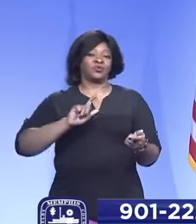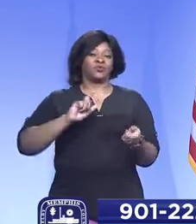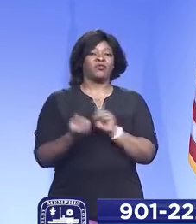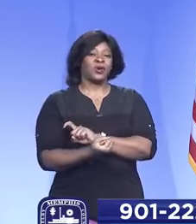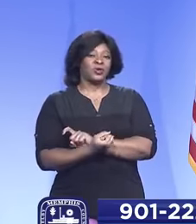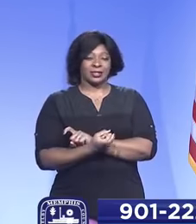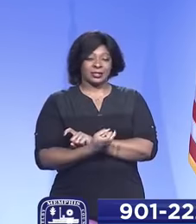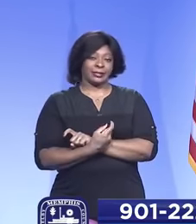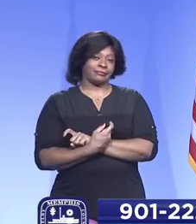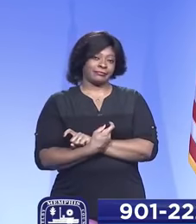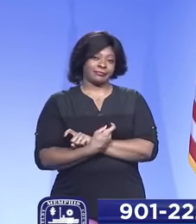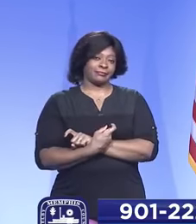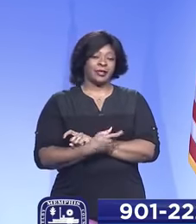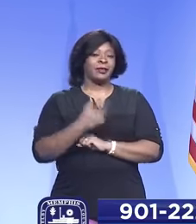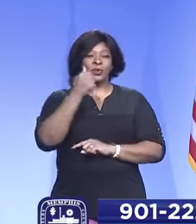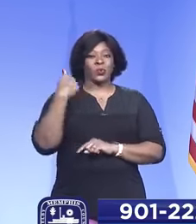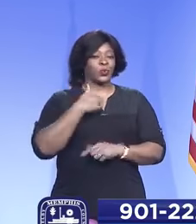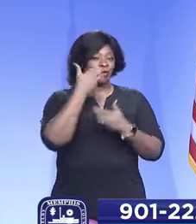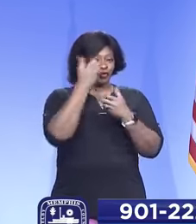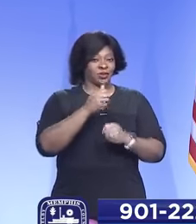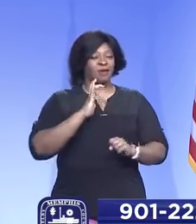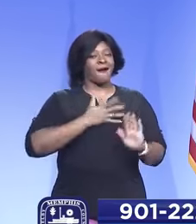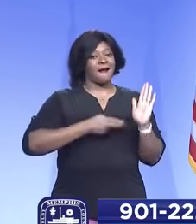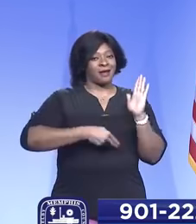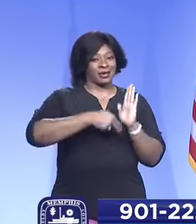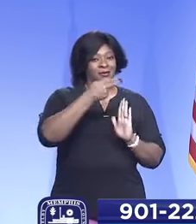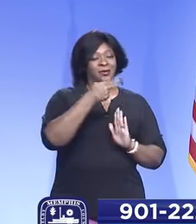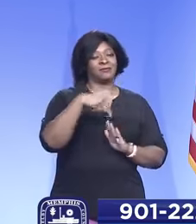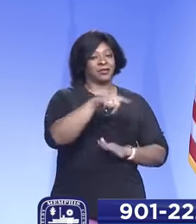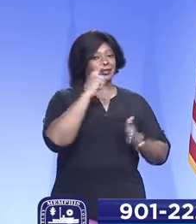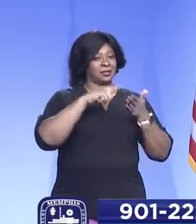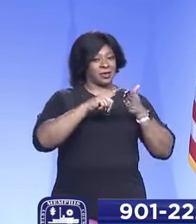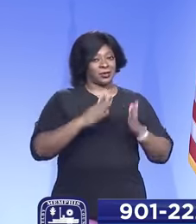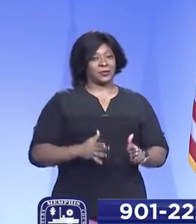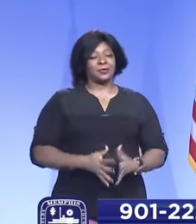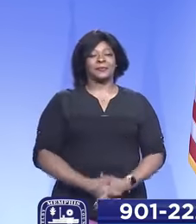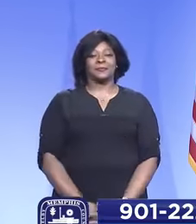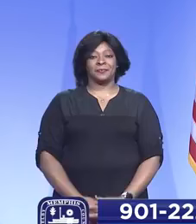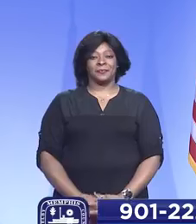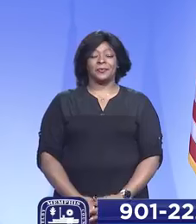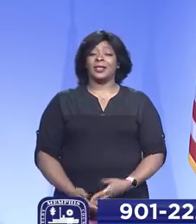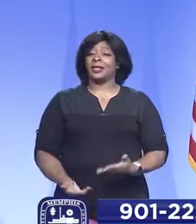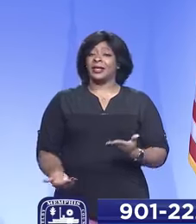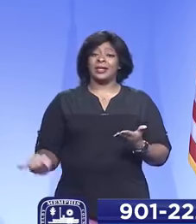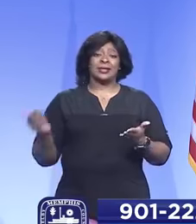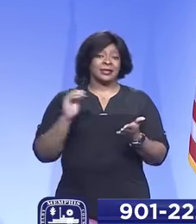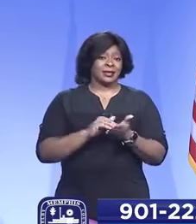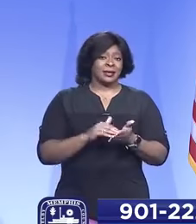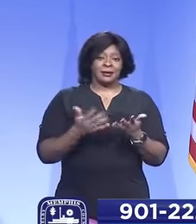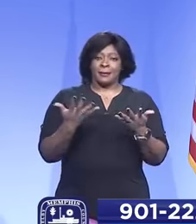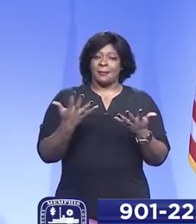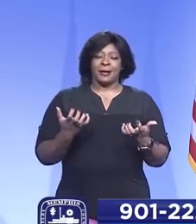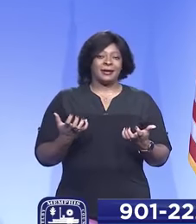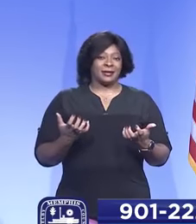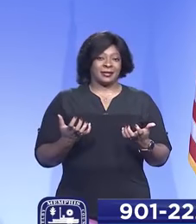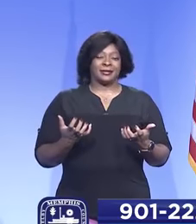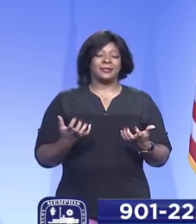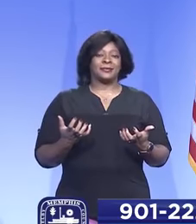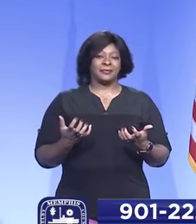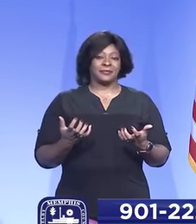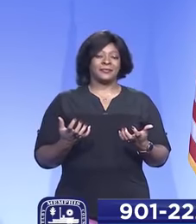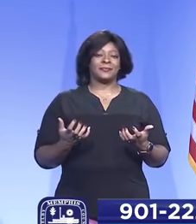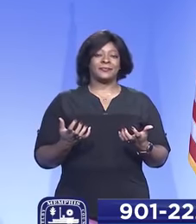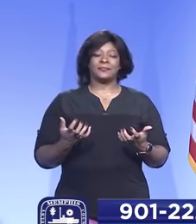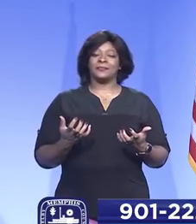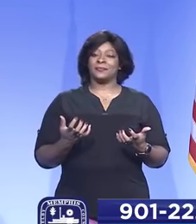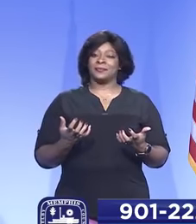reversed, because we trust the integrity of them. Again, I want to just